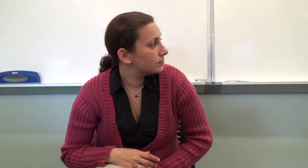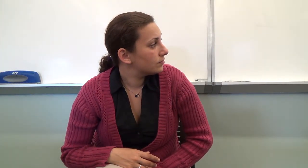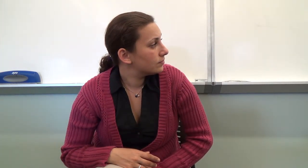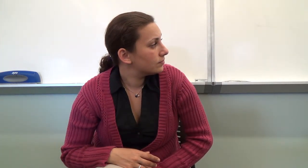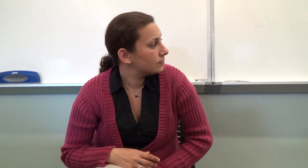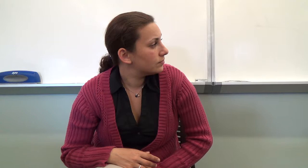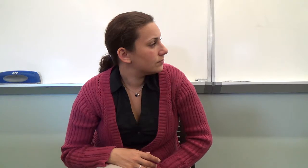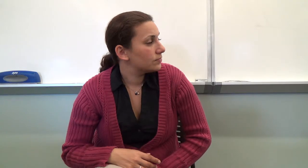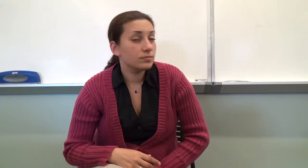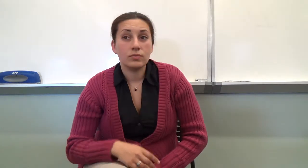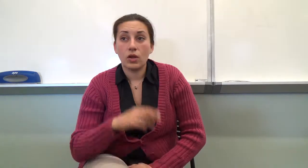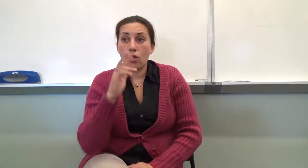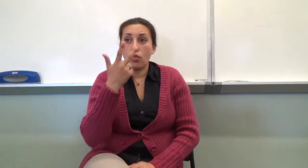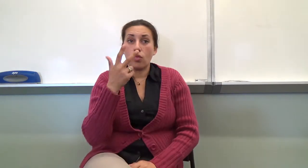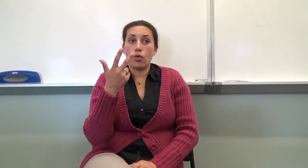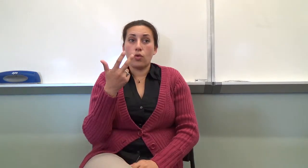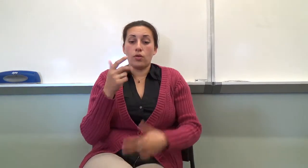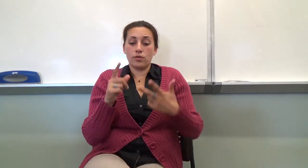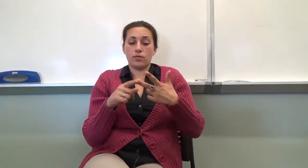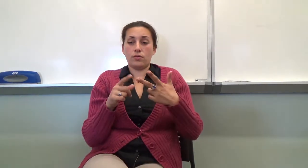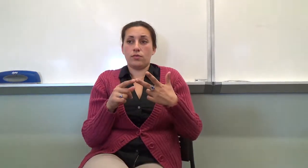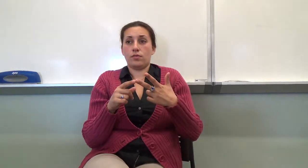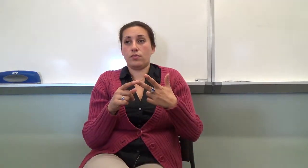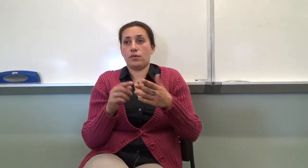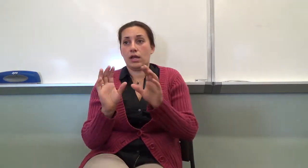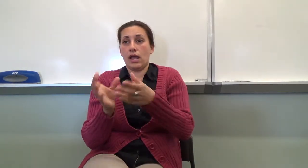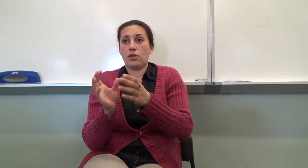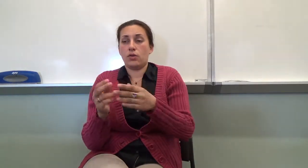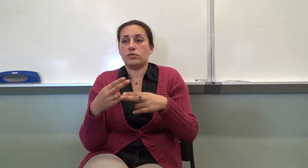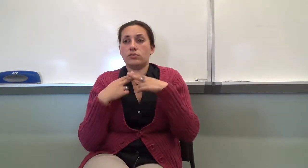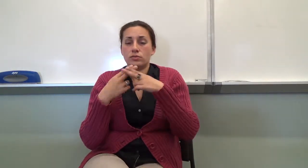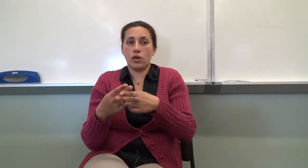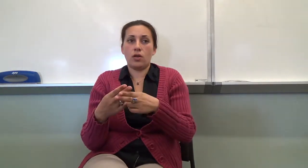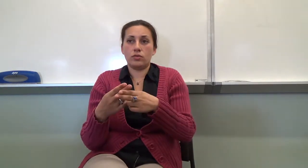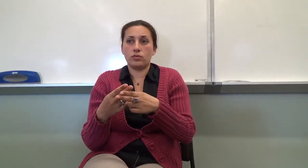The third category is called corresponding angles.